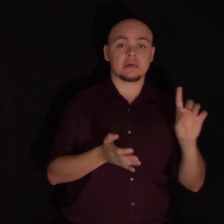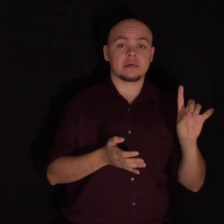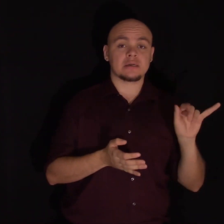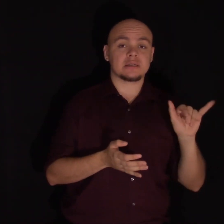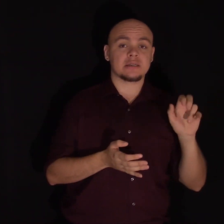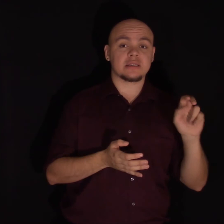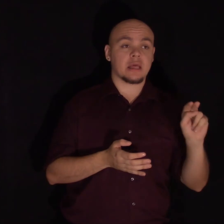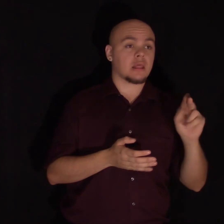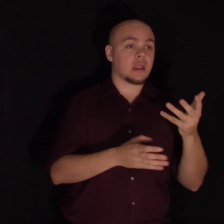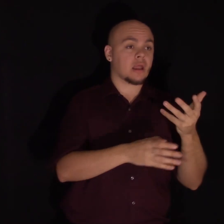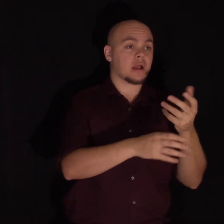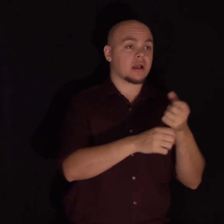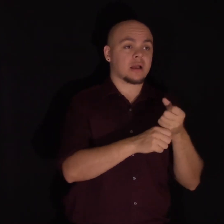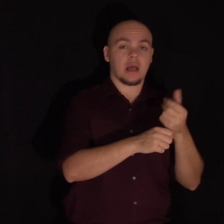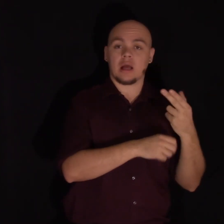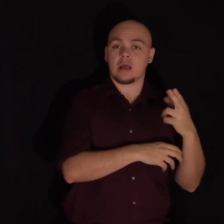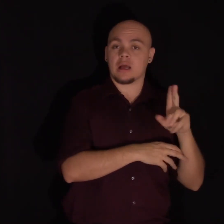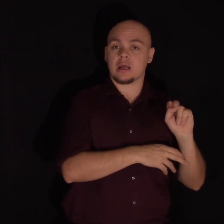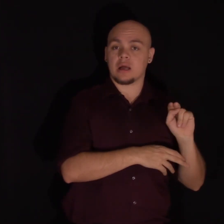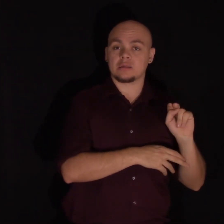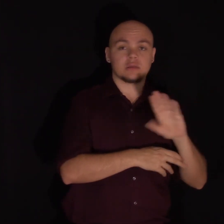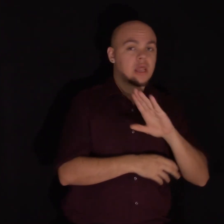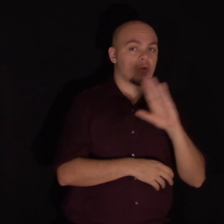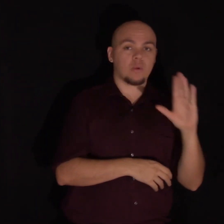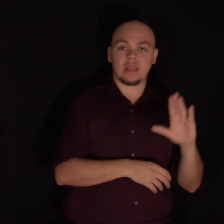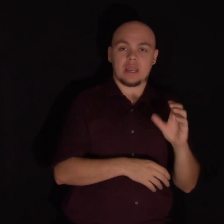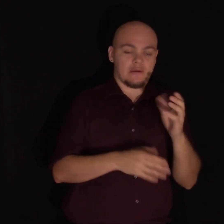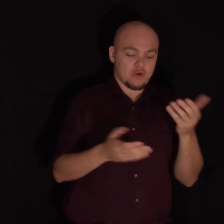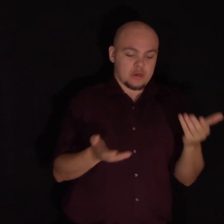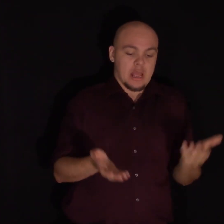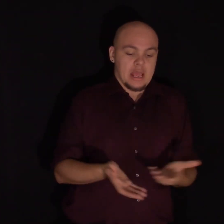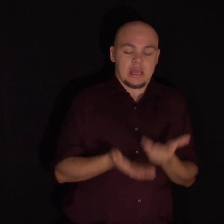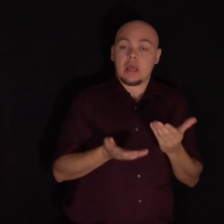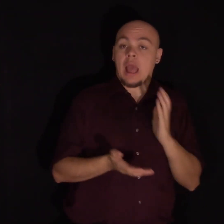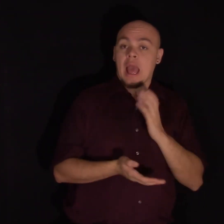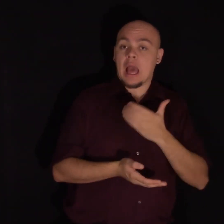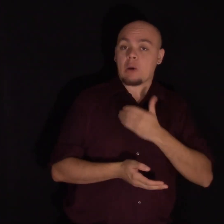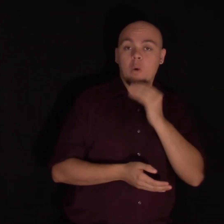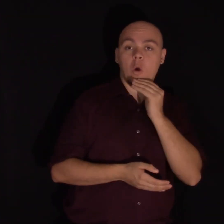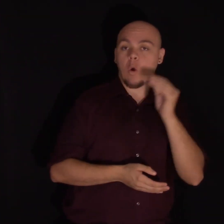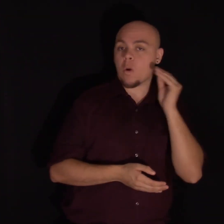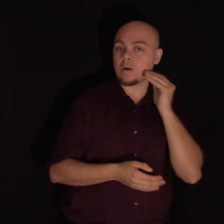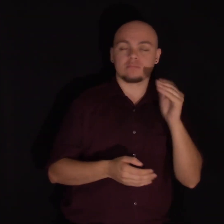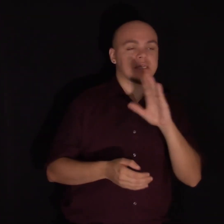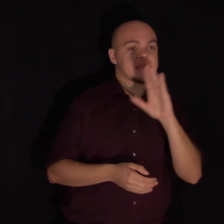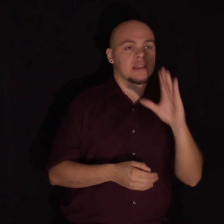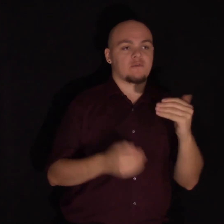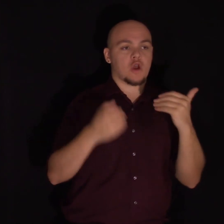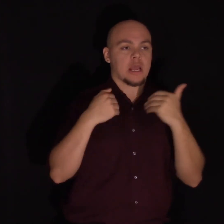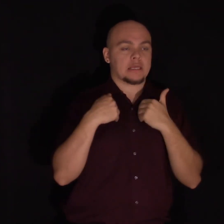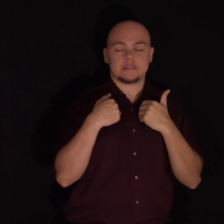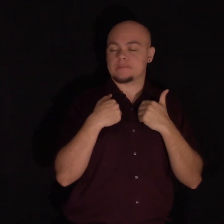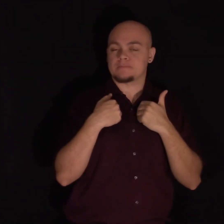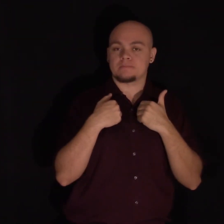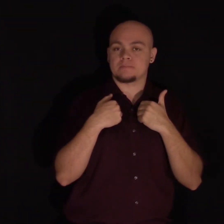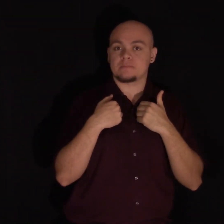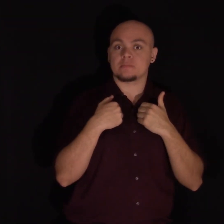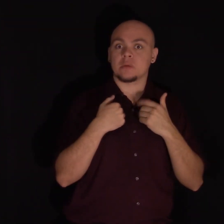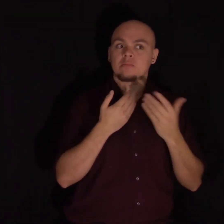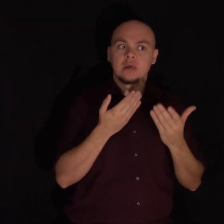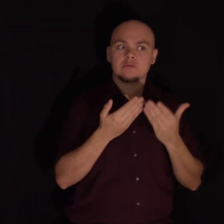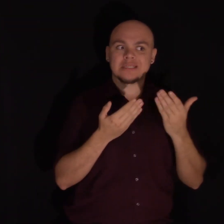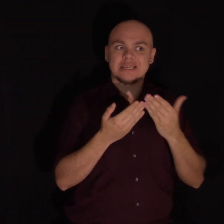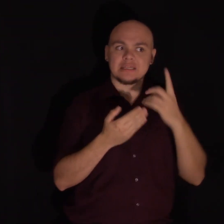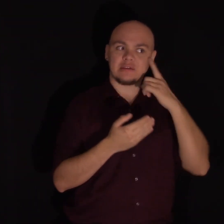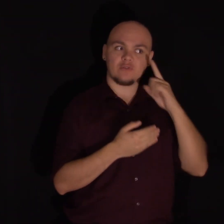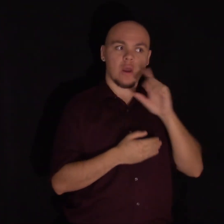to guns, even though we'd never owned any in our home. It was appallingly easy for a 17-year-old boy